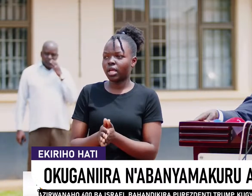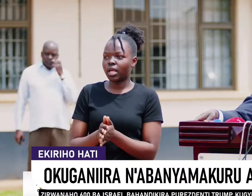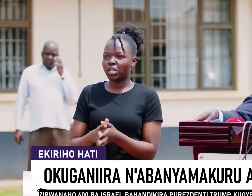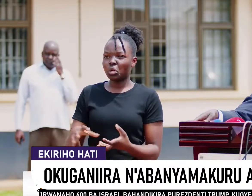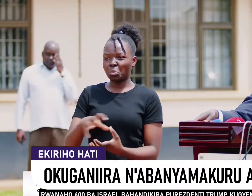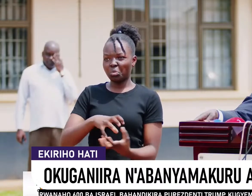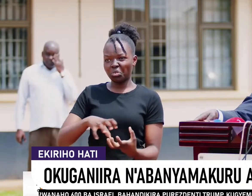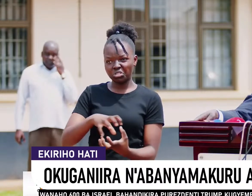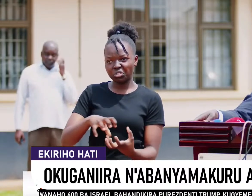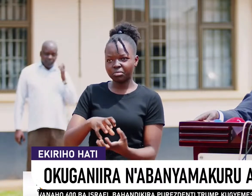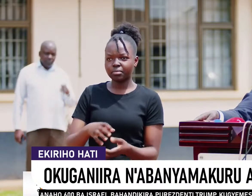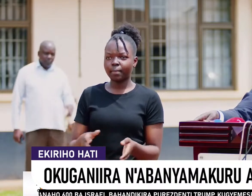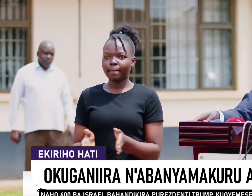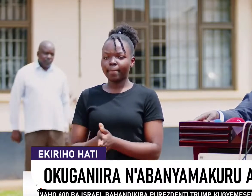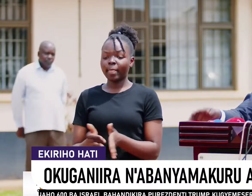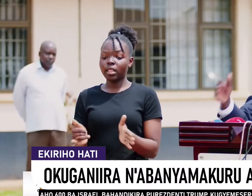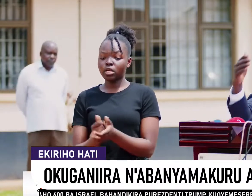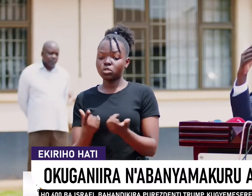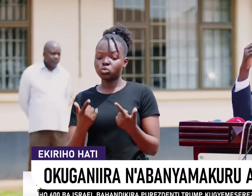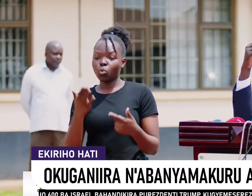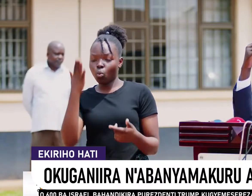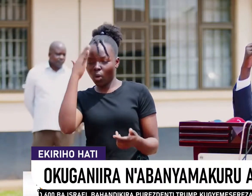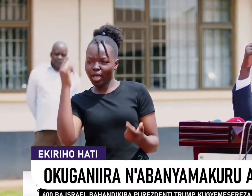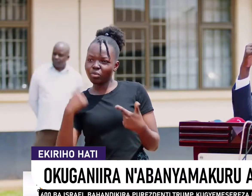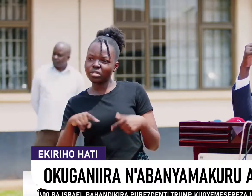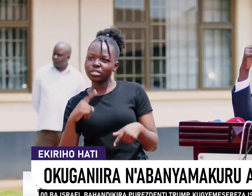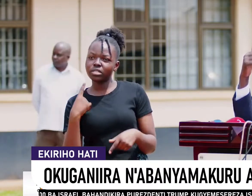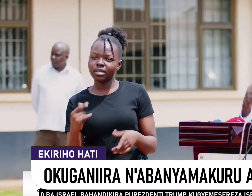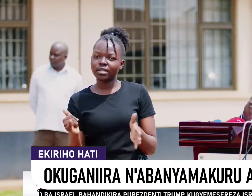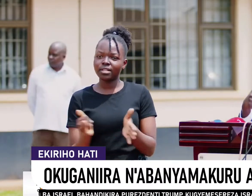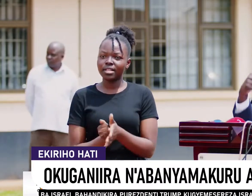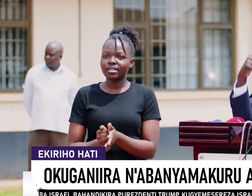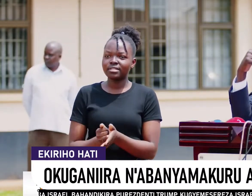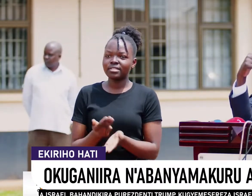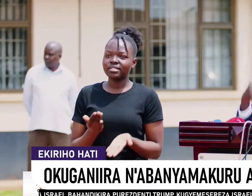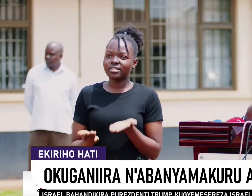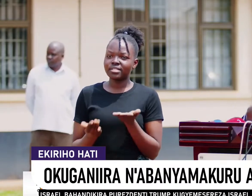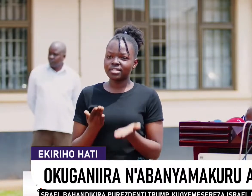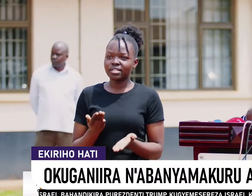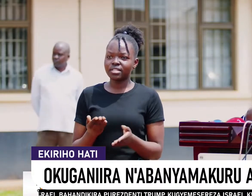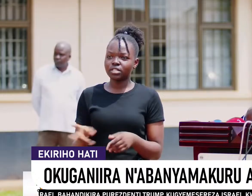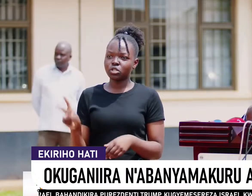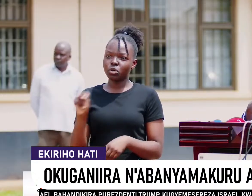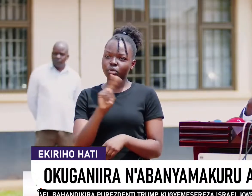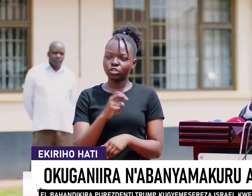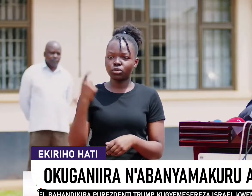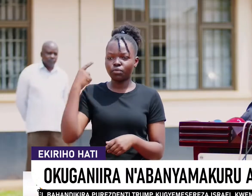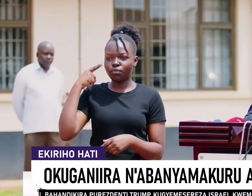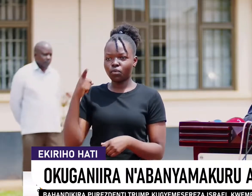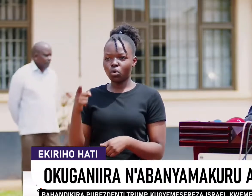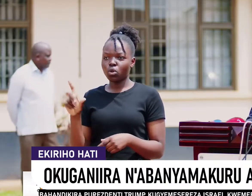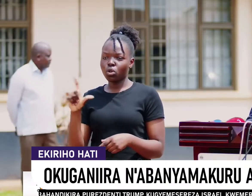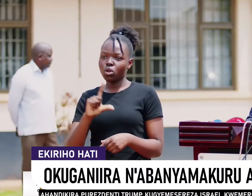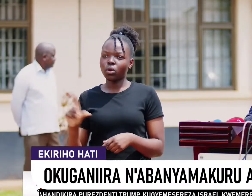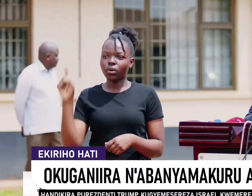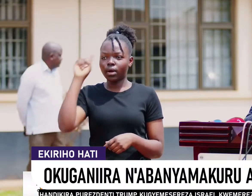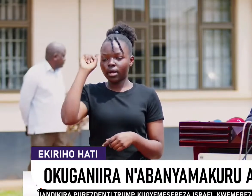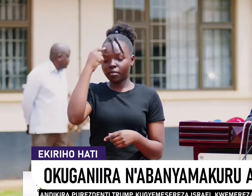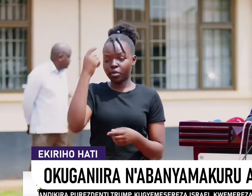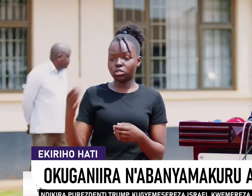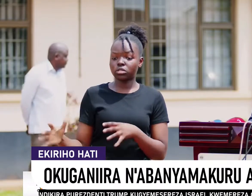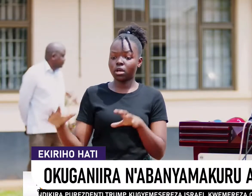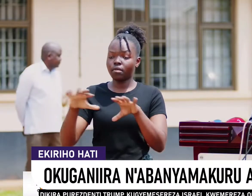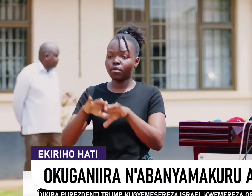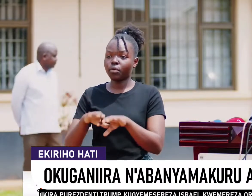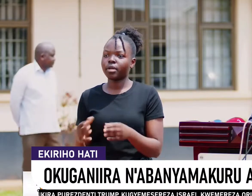commotion. So that's why we said, so since the nominations for local government are covering the period from